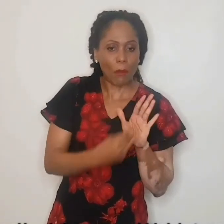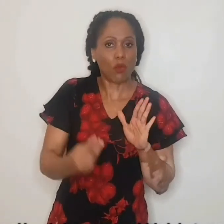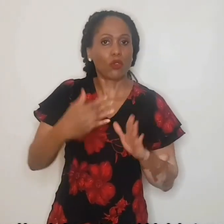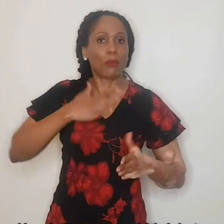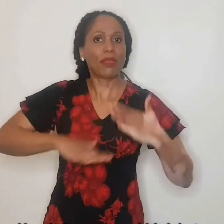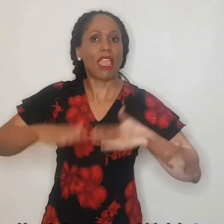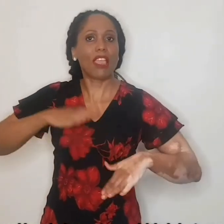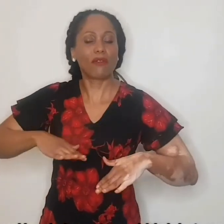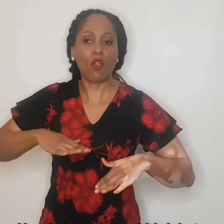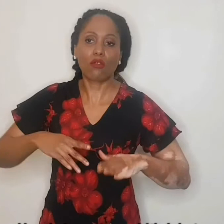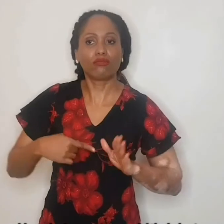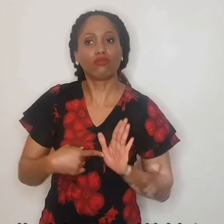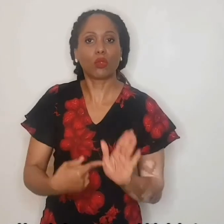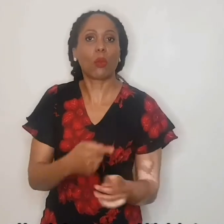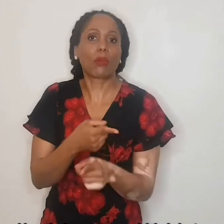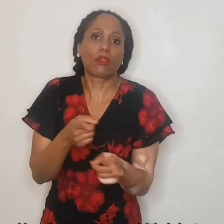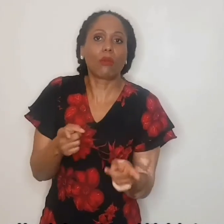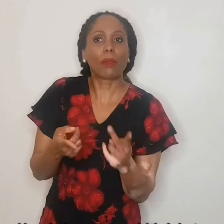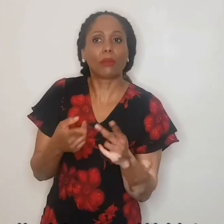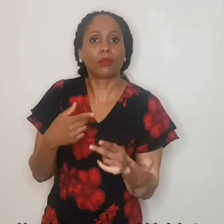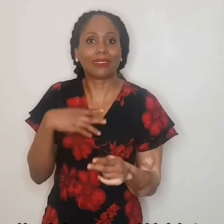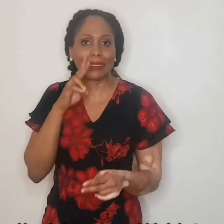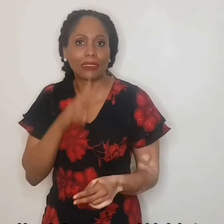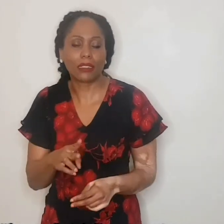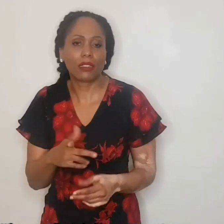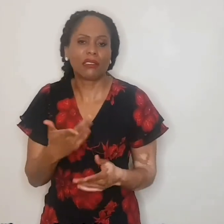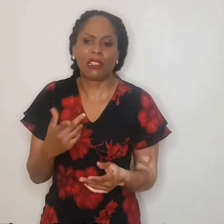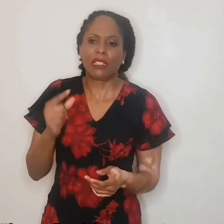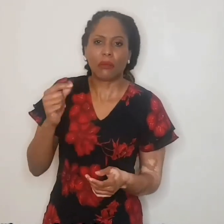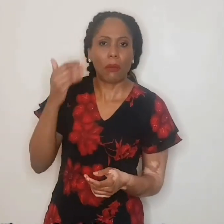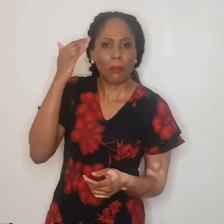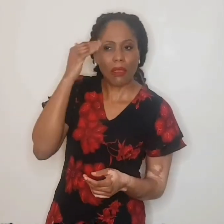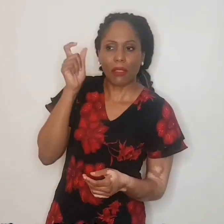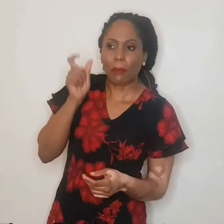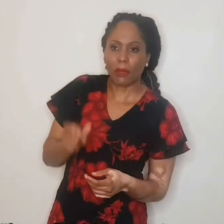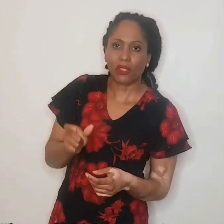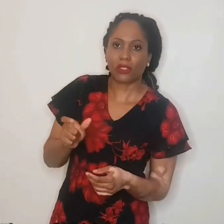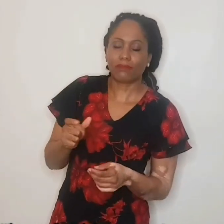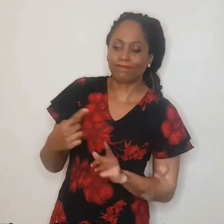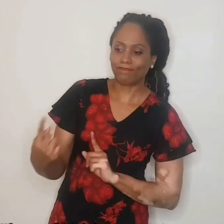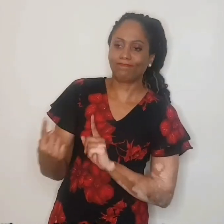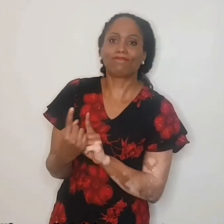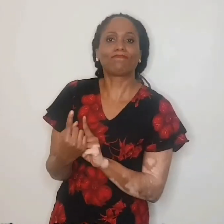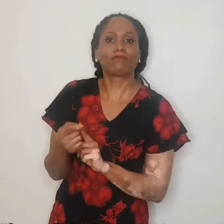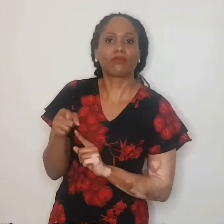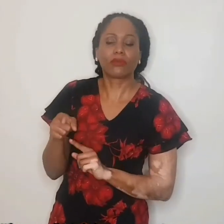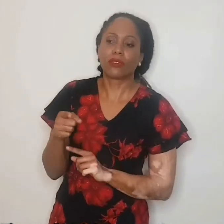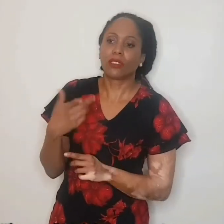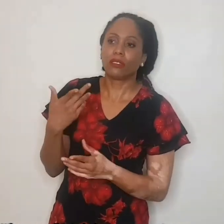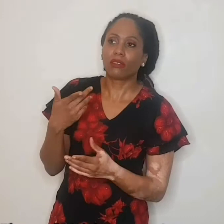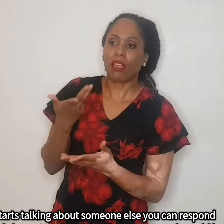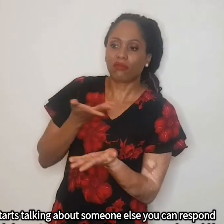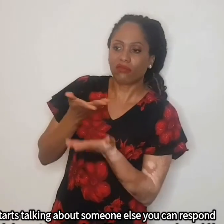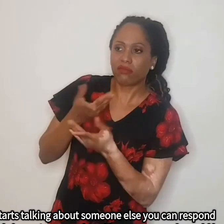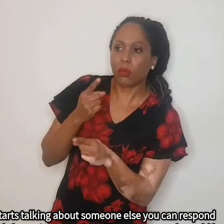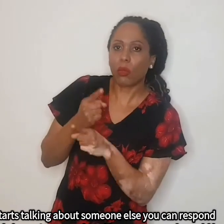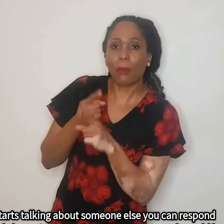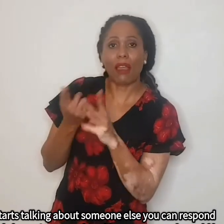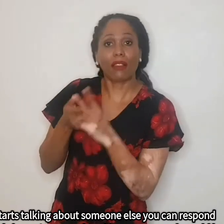the behavior you want to see. When a small minded person comes to you and starts talking about